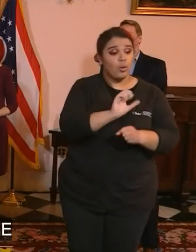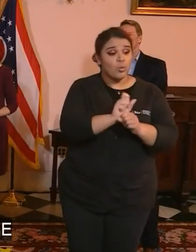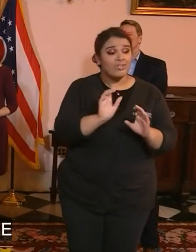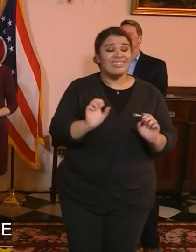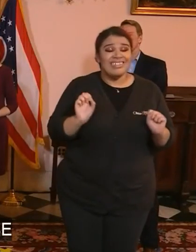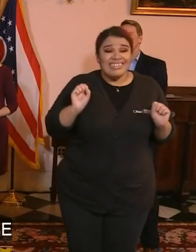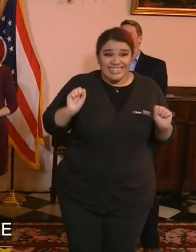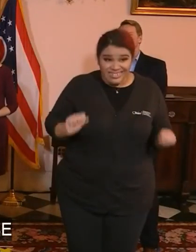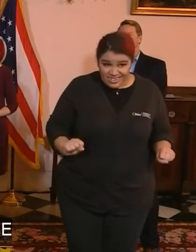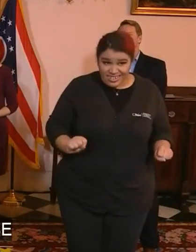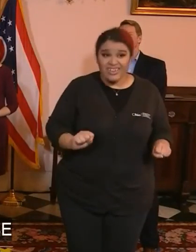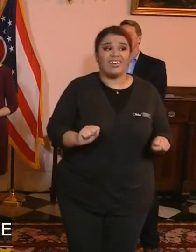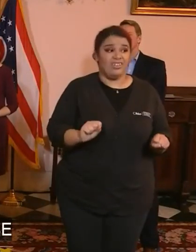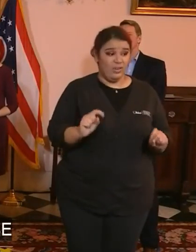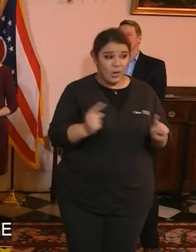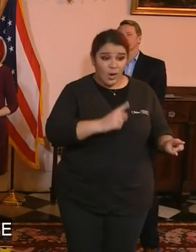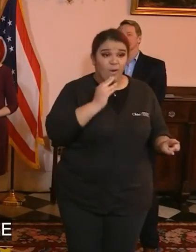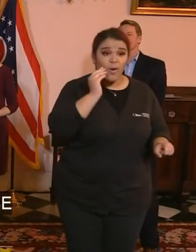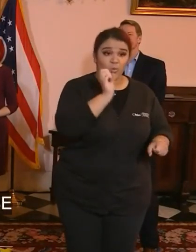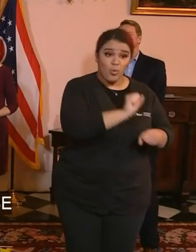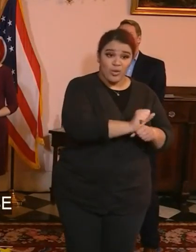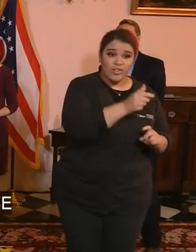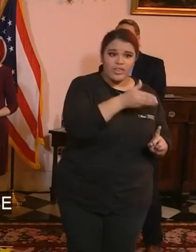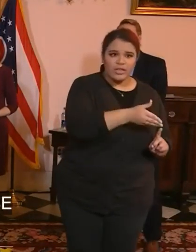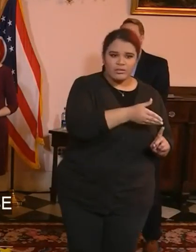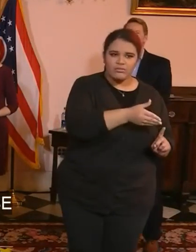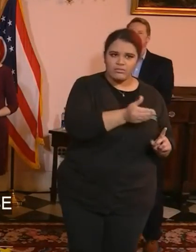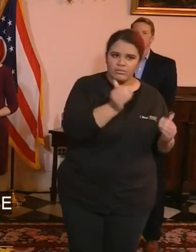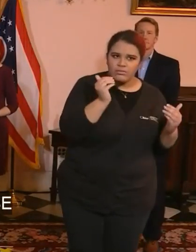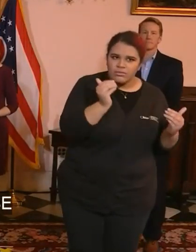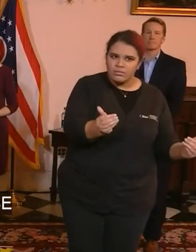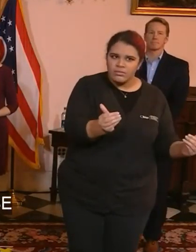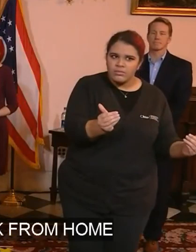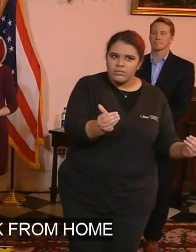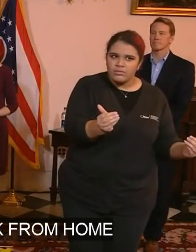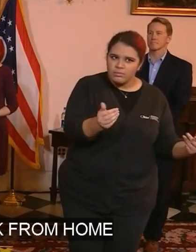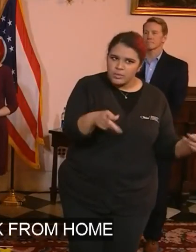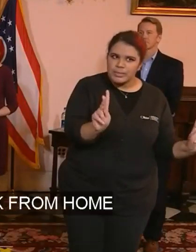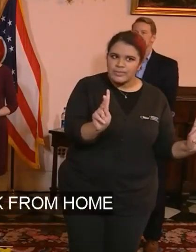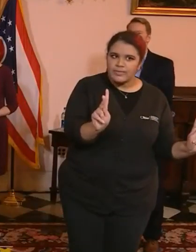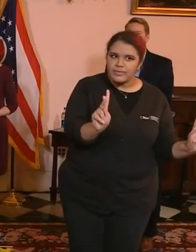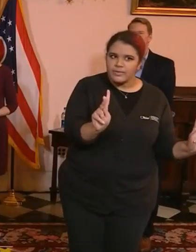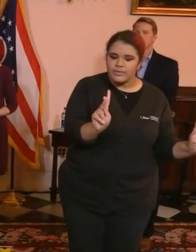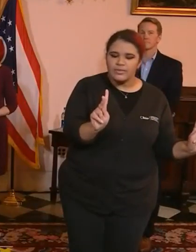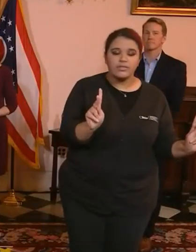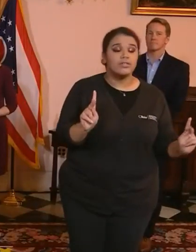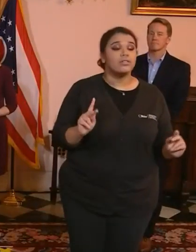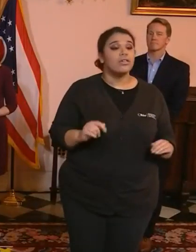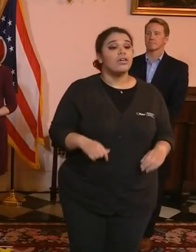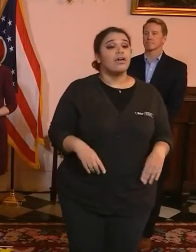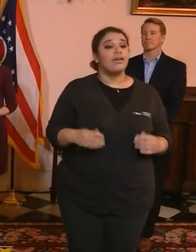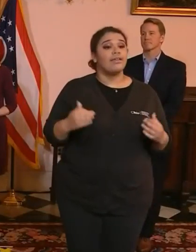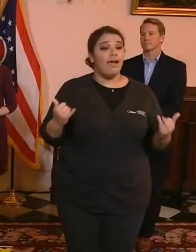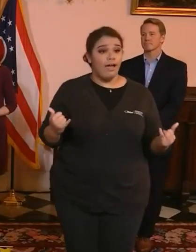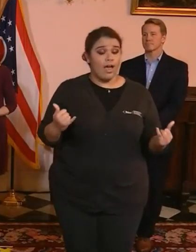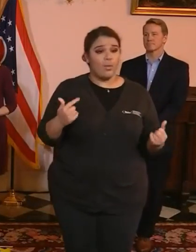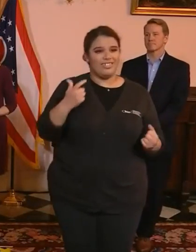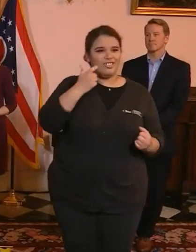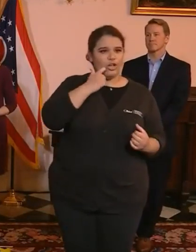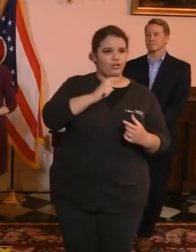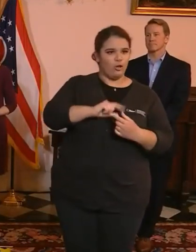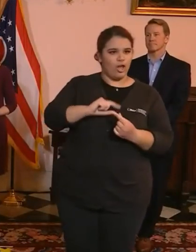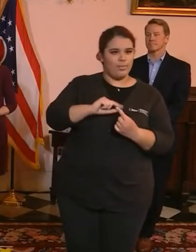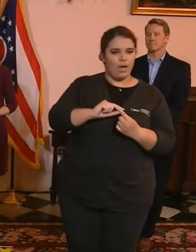from home. As we talked about taking temperatures, I asked every company, every business,